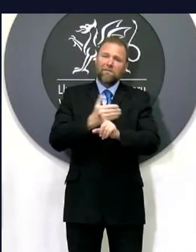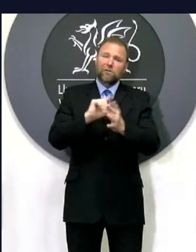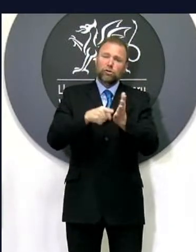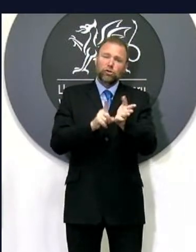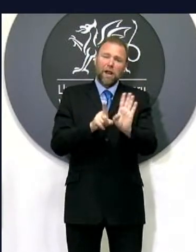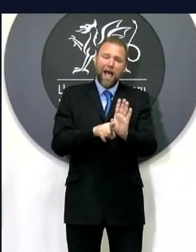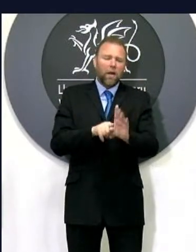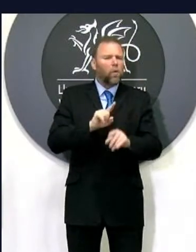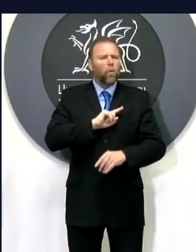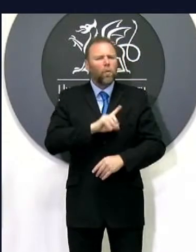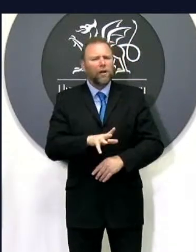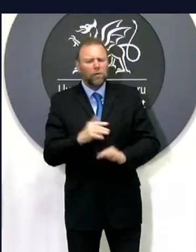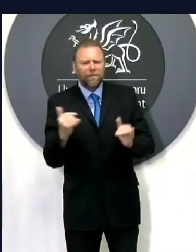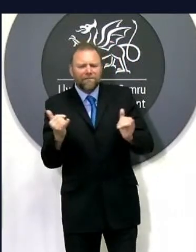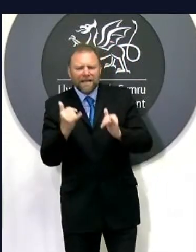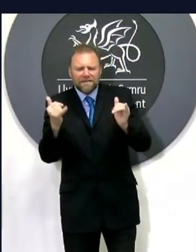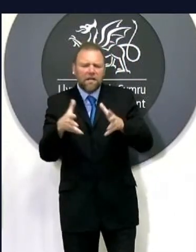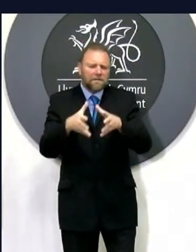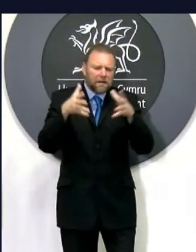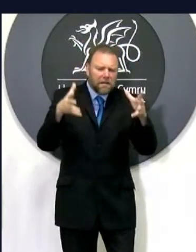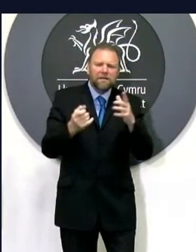such as festivals after that point?